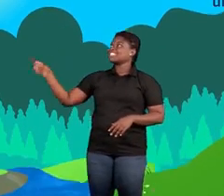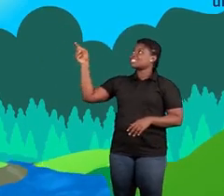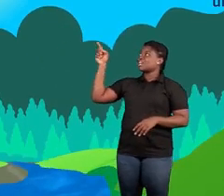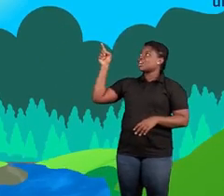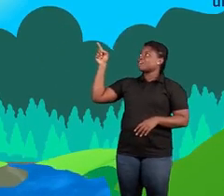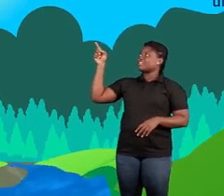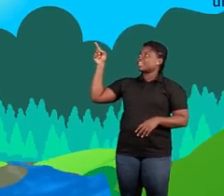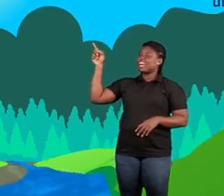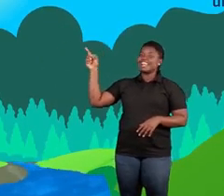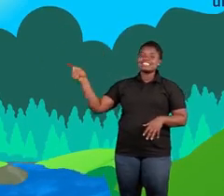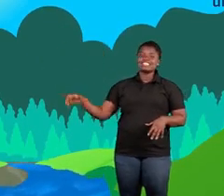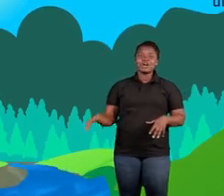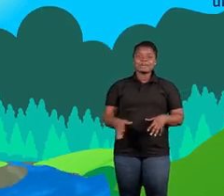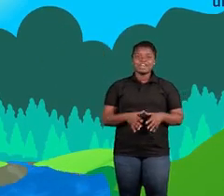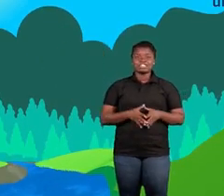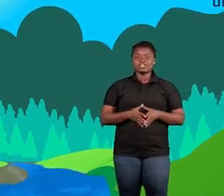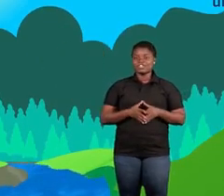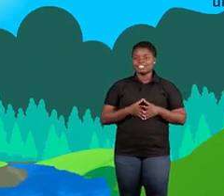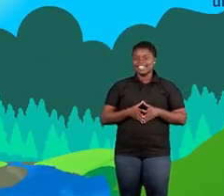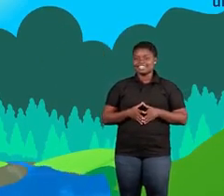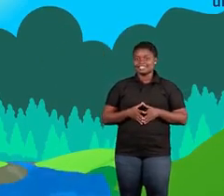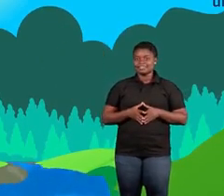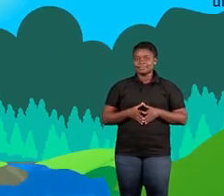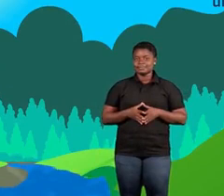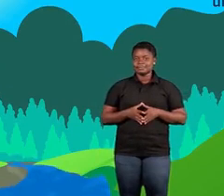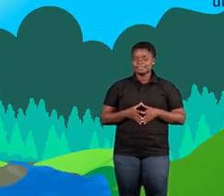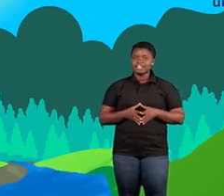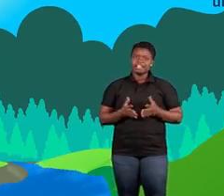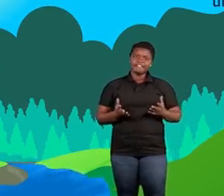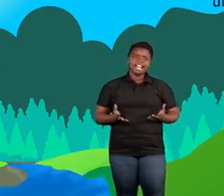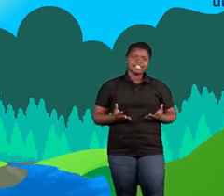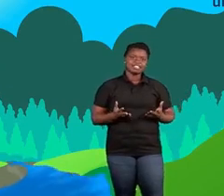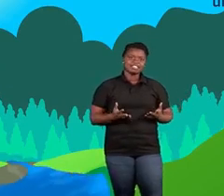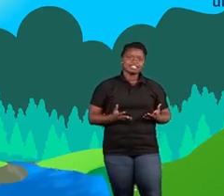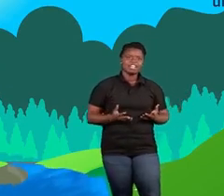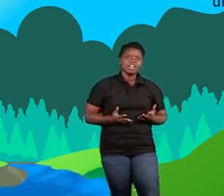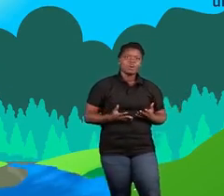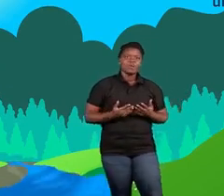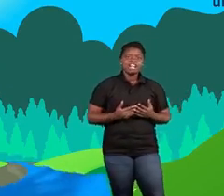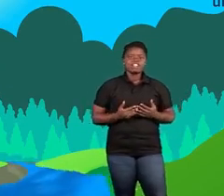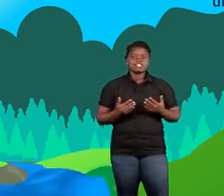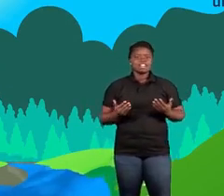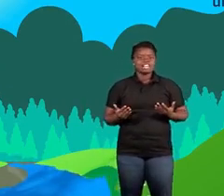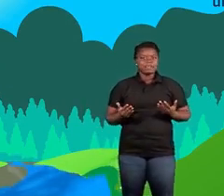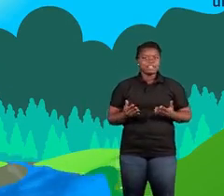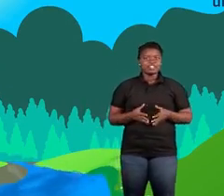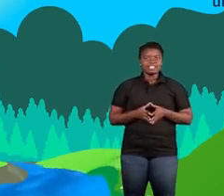Why is the sun up there and hasn't come crashing on us yet? In fact, why does the sun appear during the